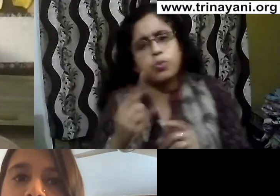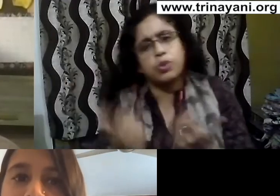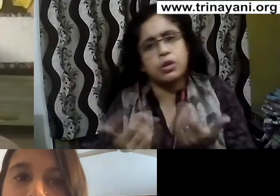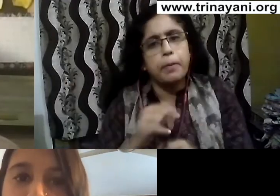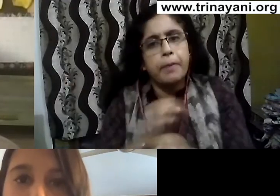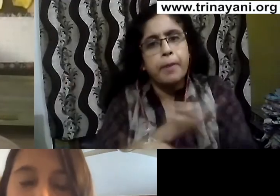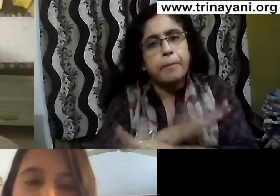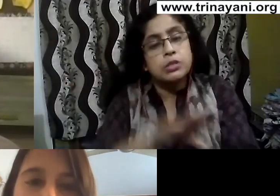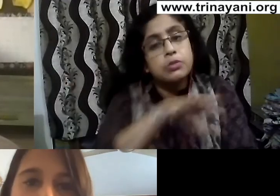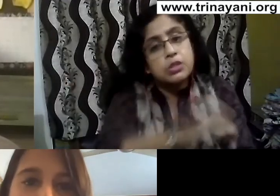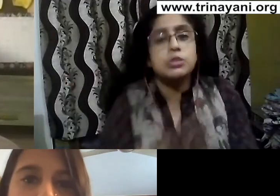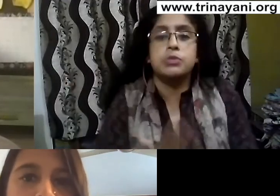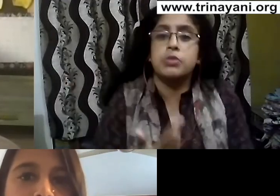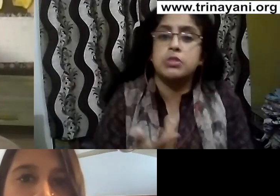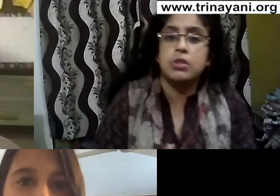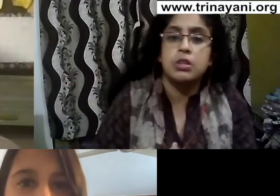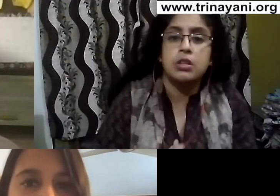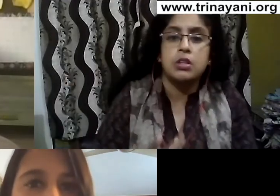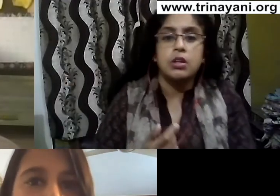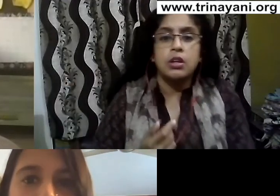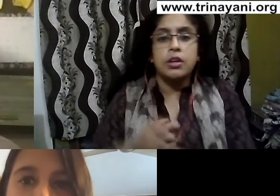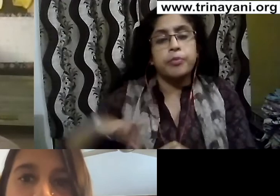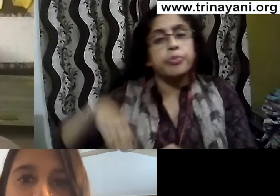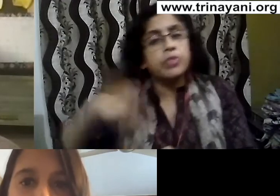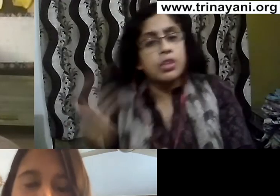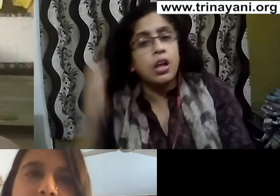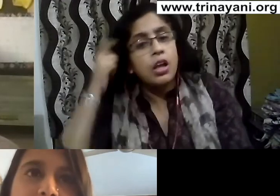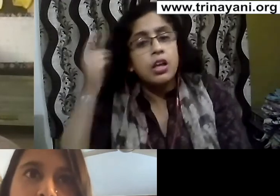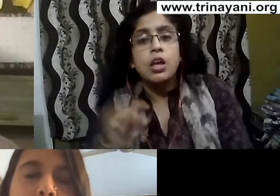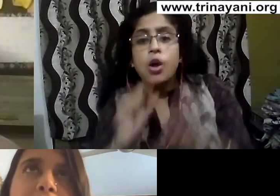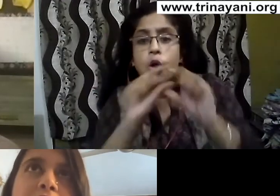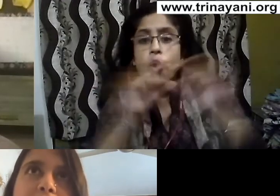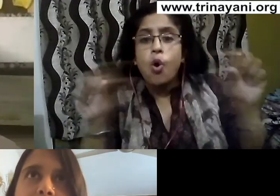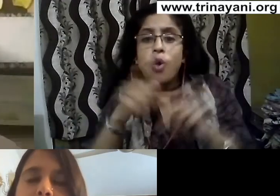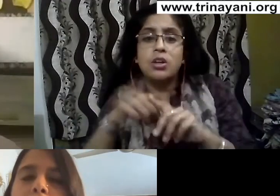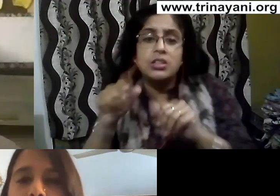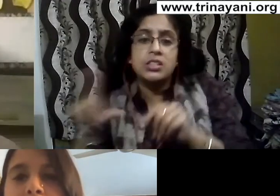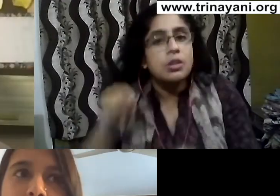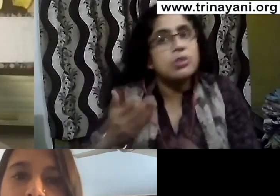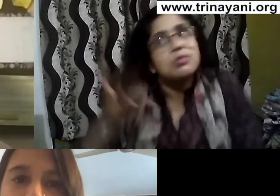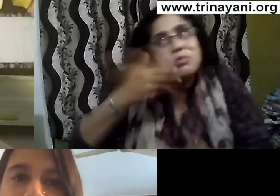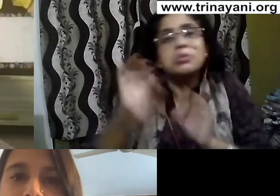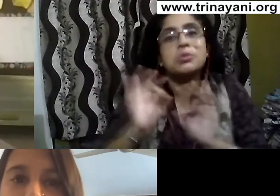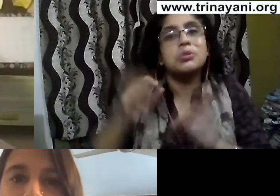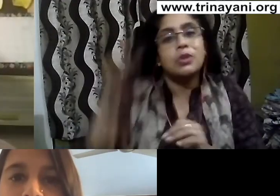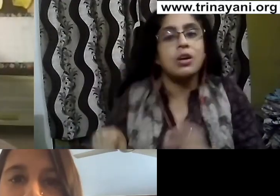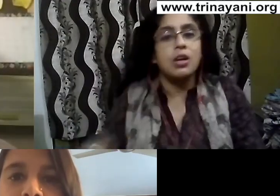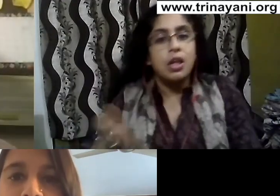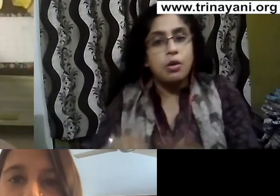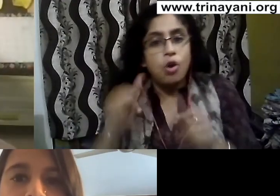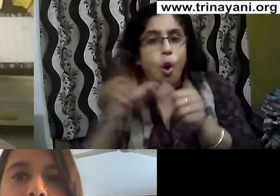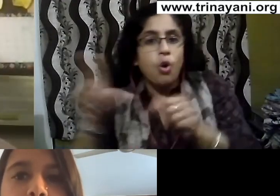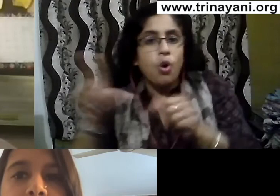more accessible. And the amazing thing about alt text is actually it has more benefits than we thought. Alt text also helps